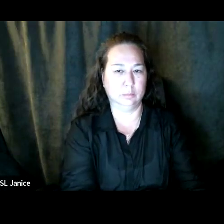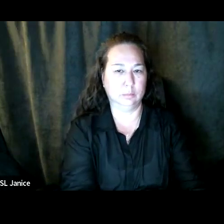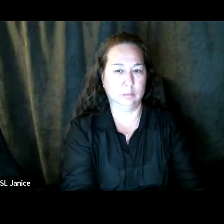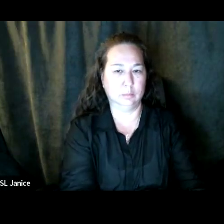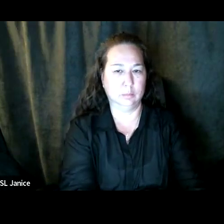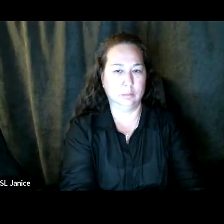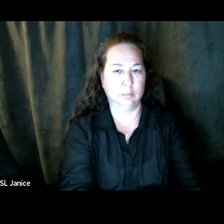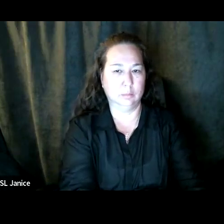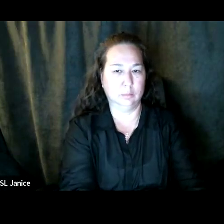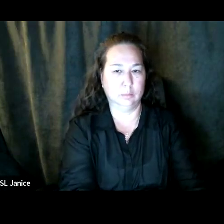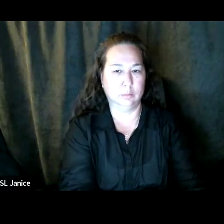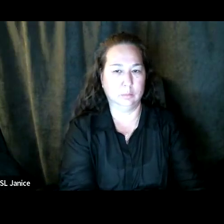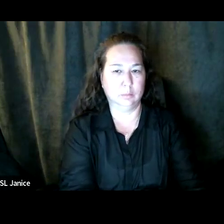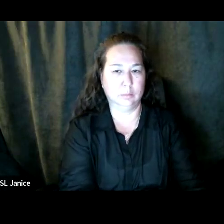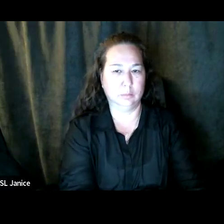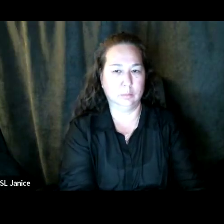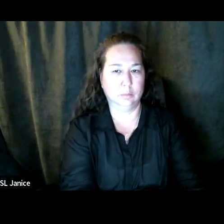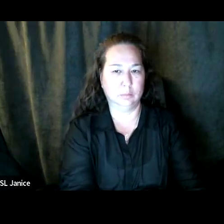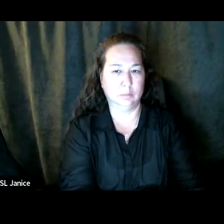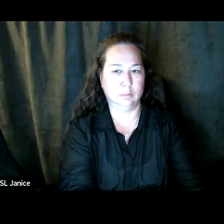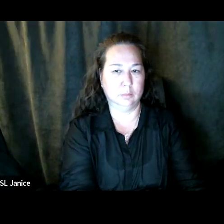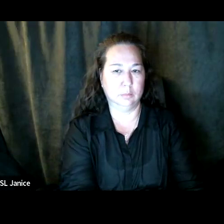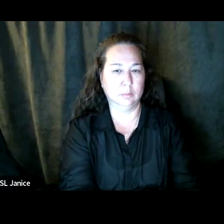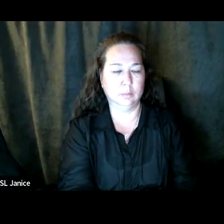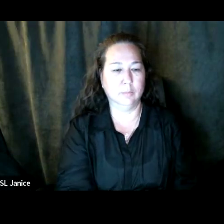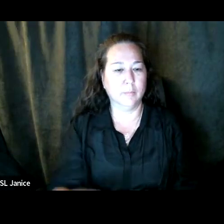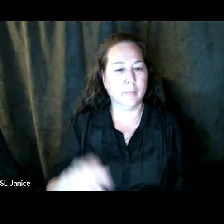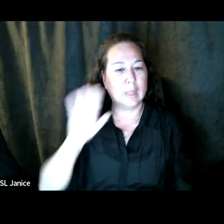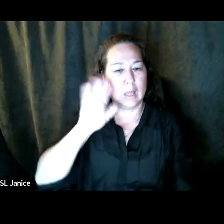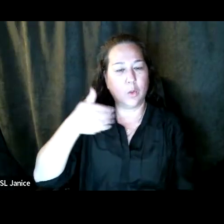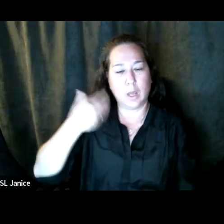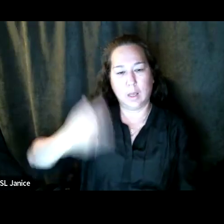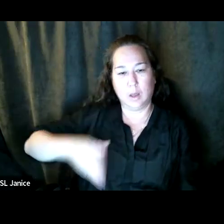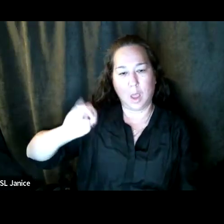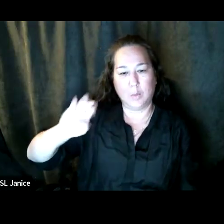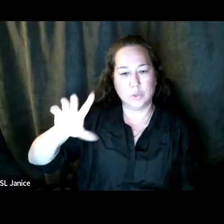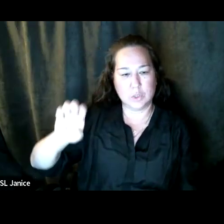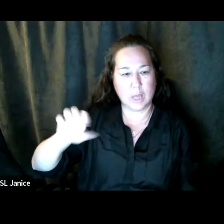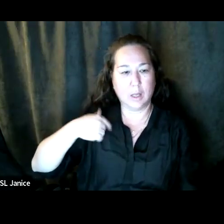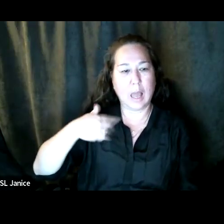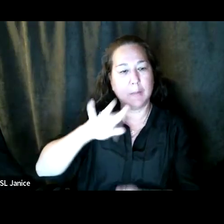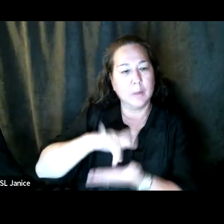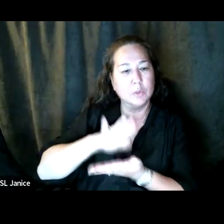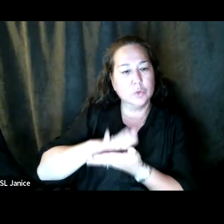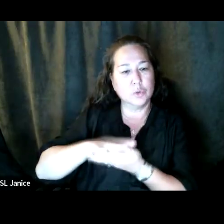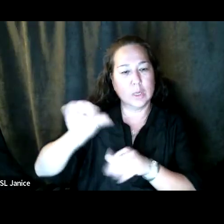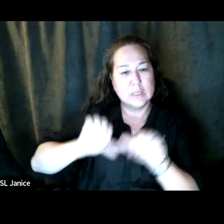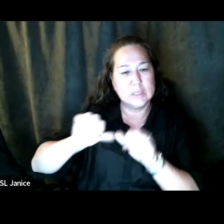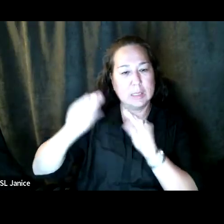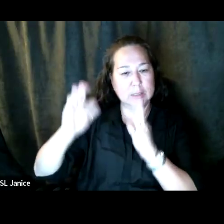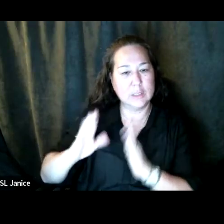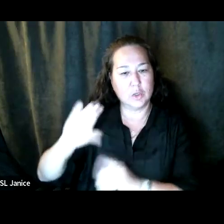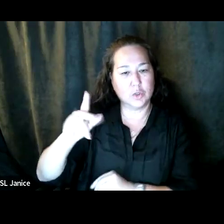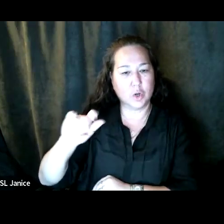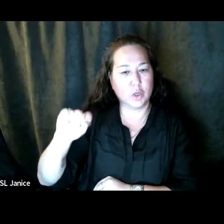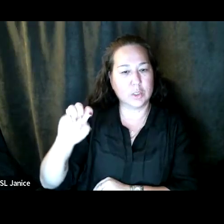Good evening. My name is Michelle Carroll, and I'm a middle school science teacher at Charlestown High School. CHS is an open enrollment high school where 45% of our